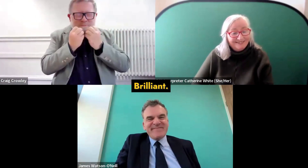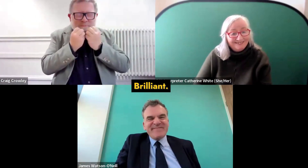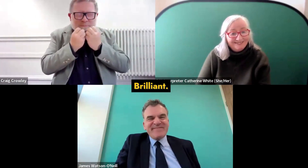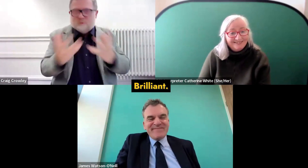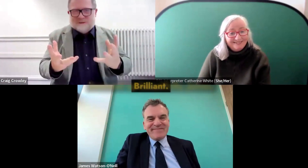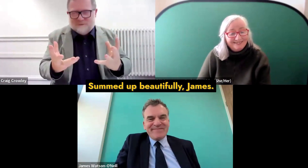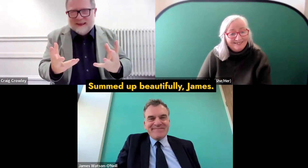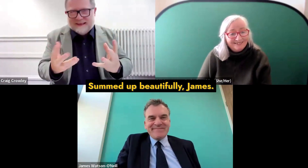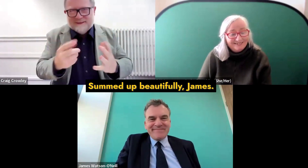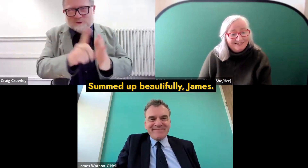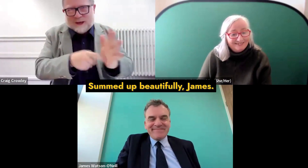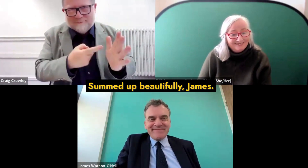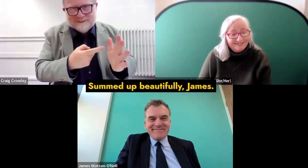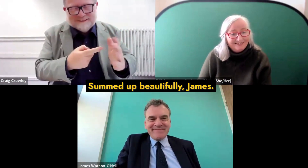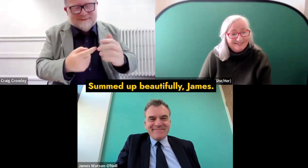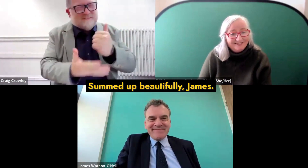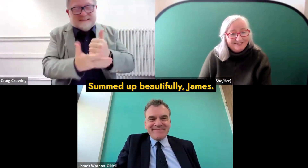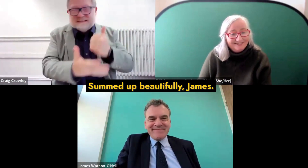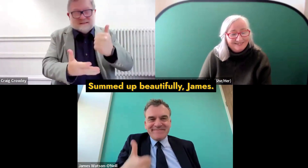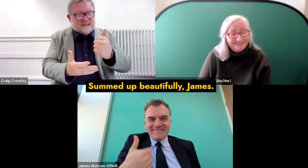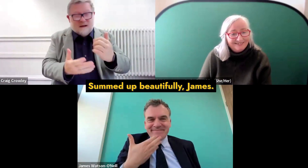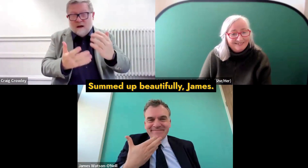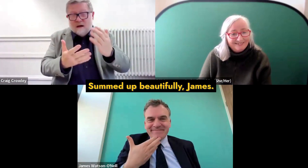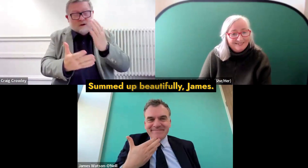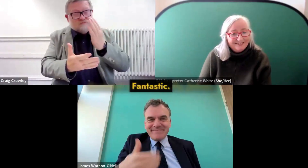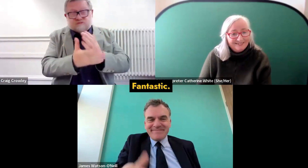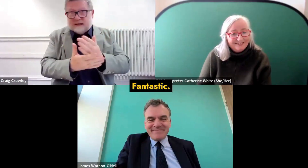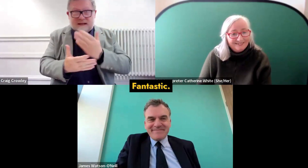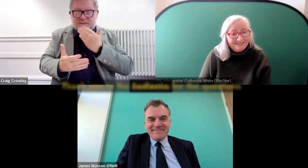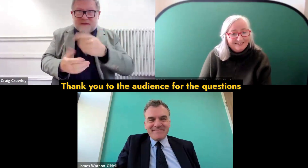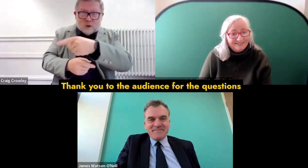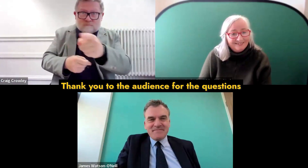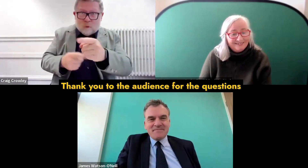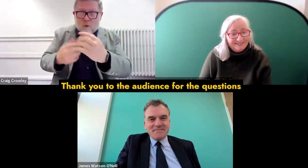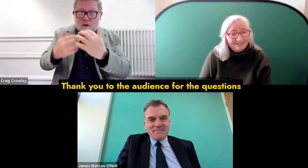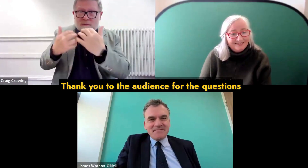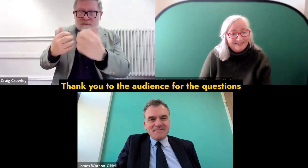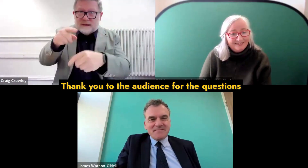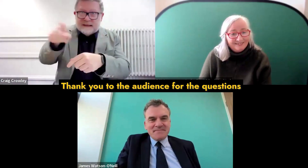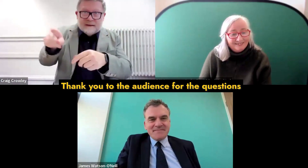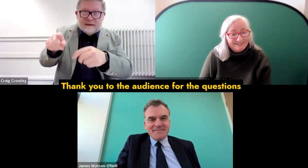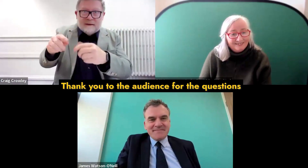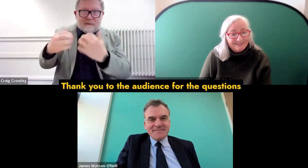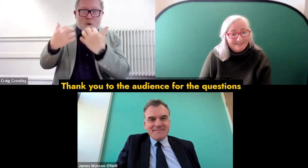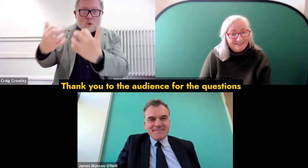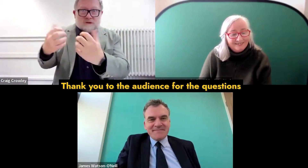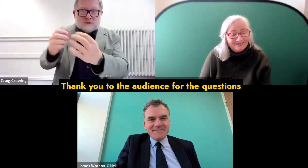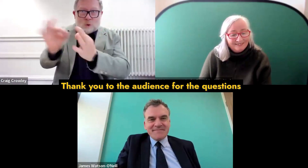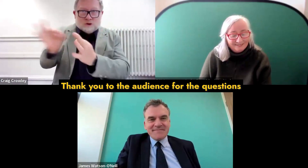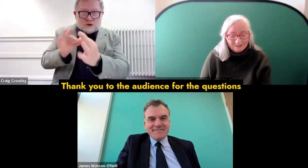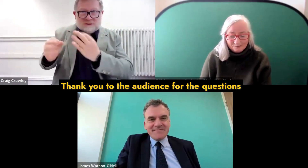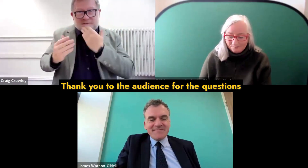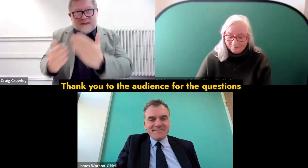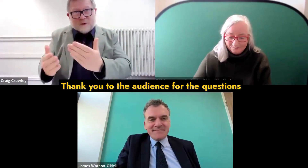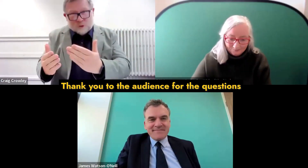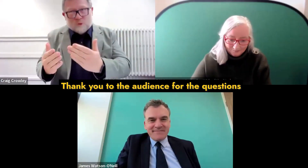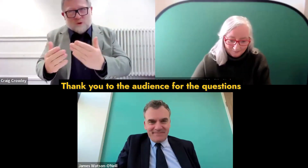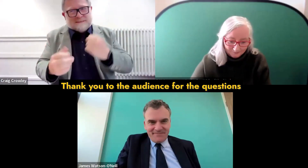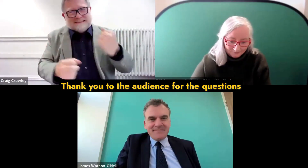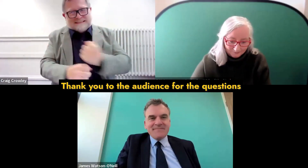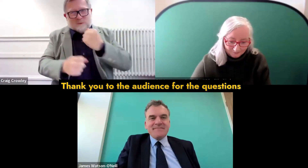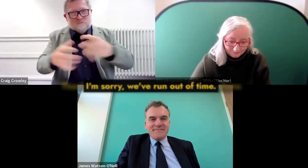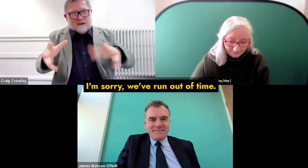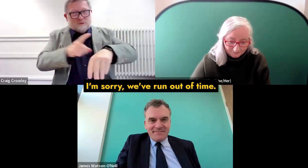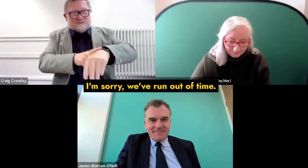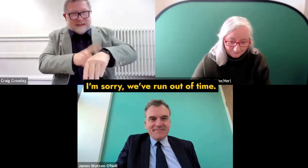Brilliant. Summed up beautifully, James. Fantastic. Thank you to the audience for